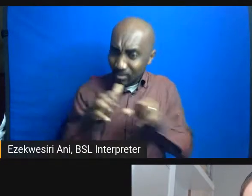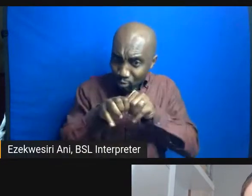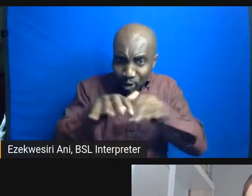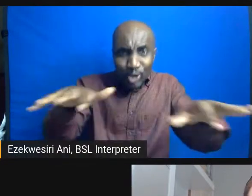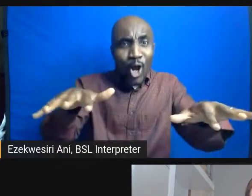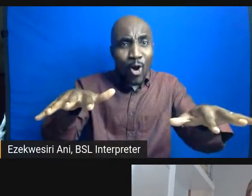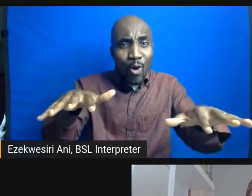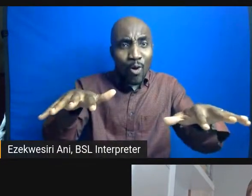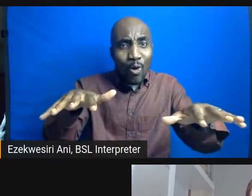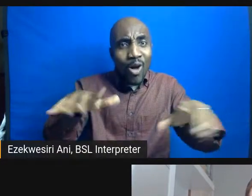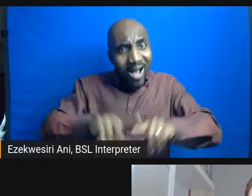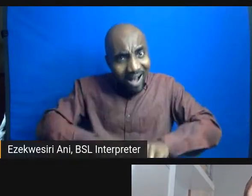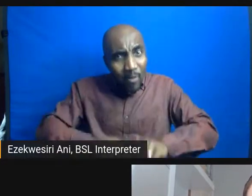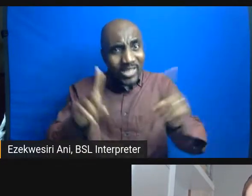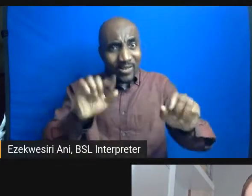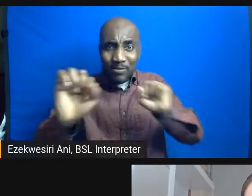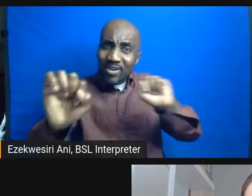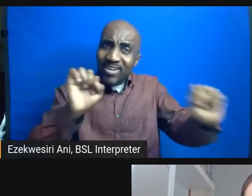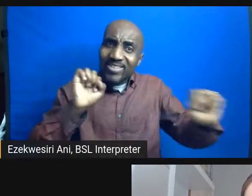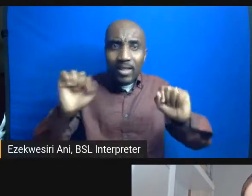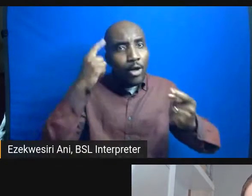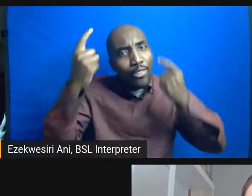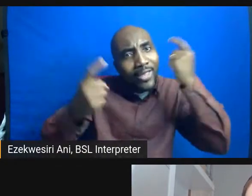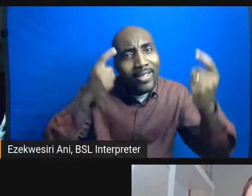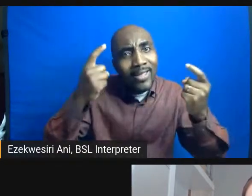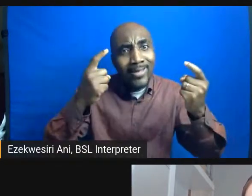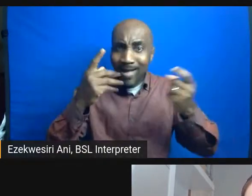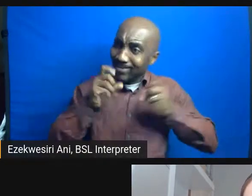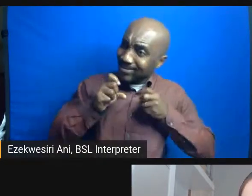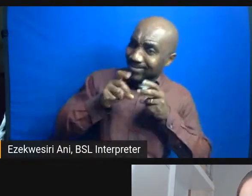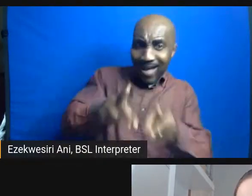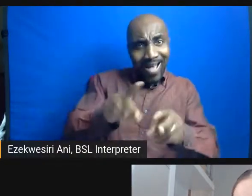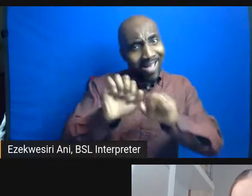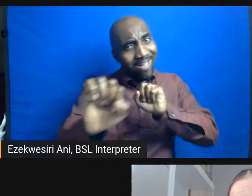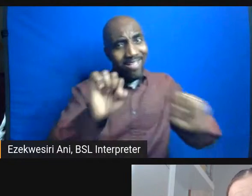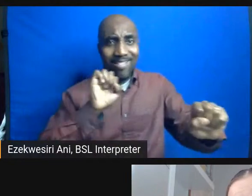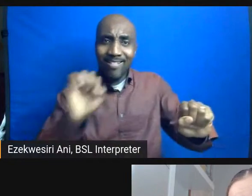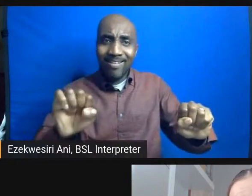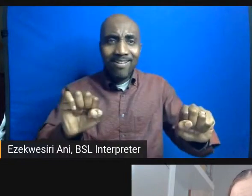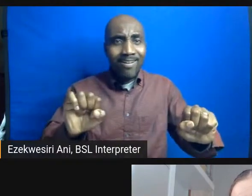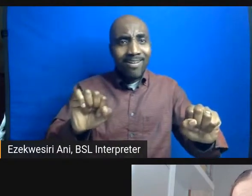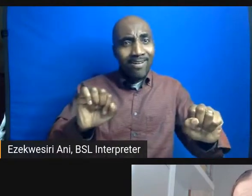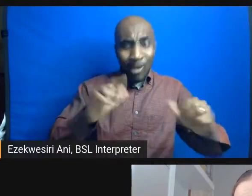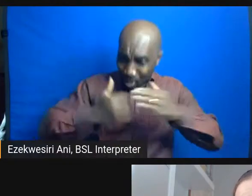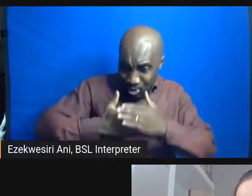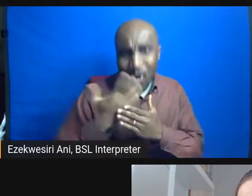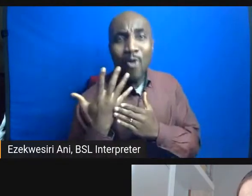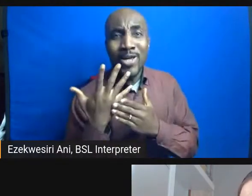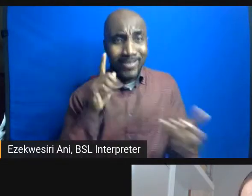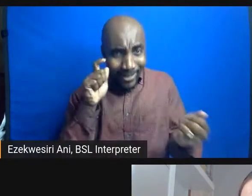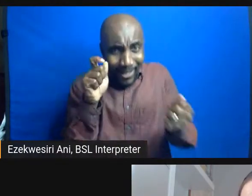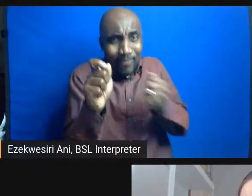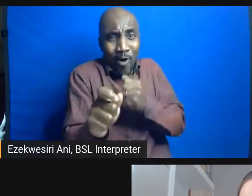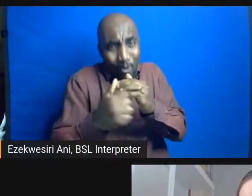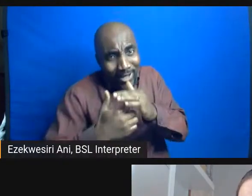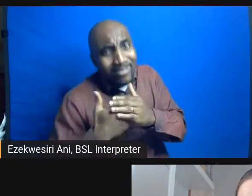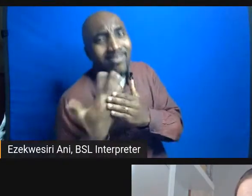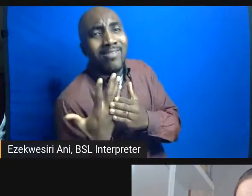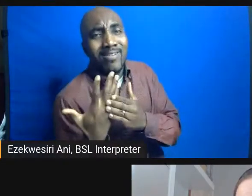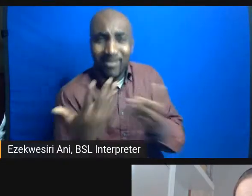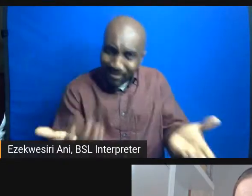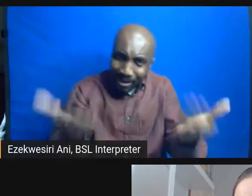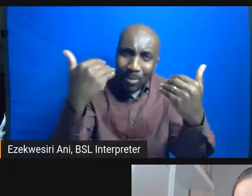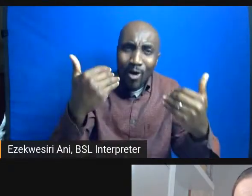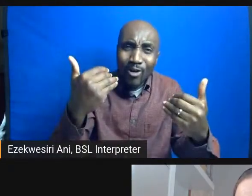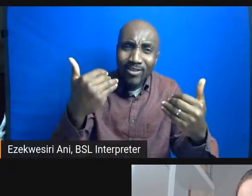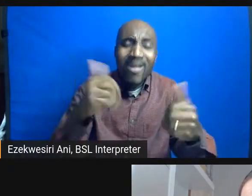our different thinking and styles of growing and evolving, right?